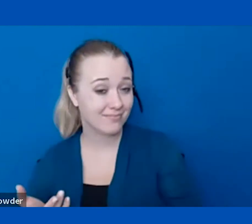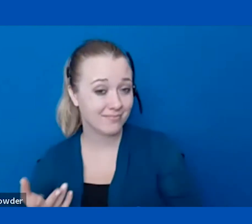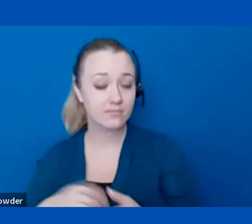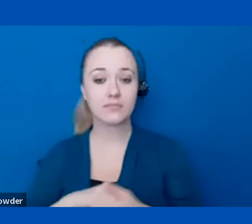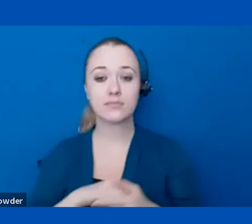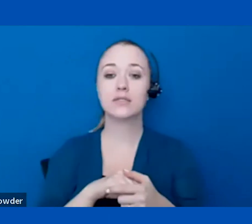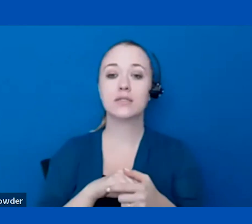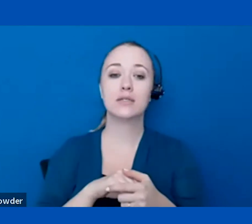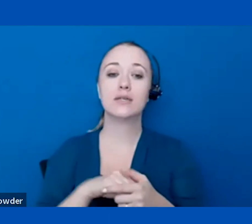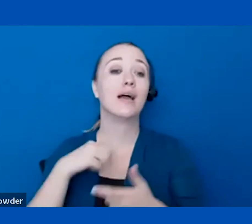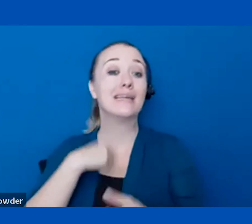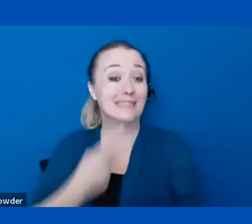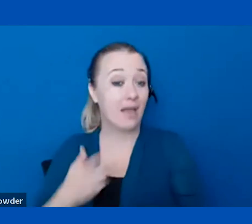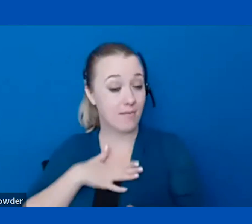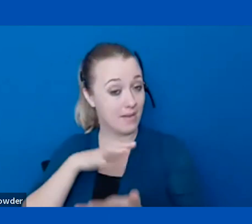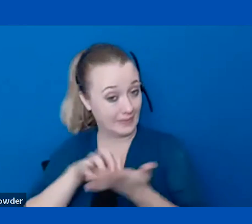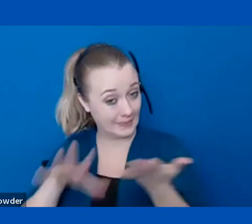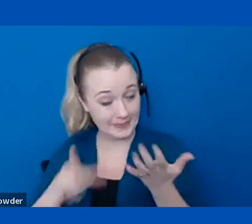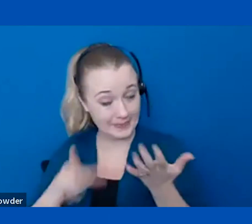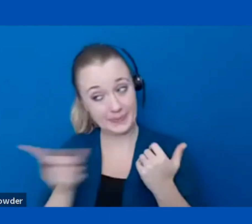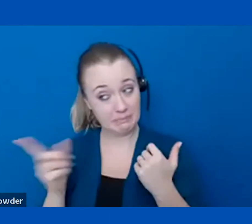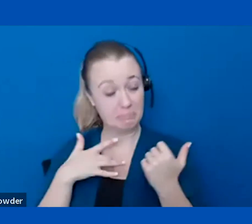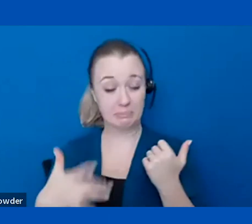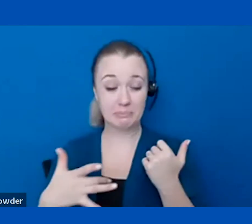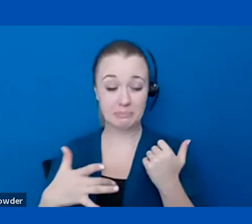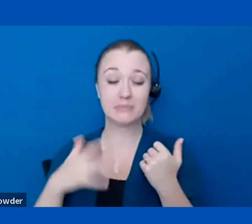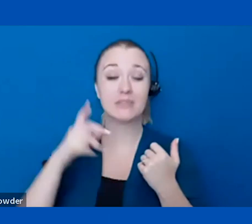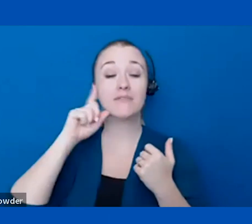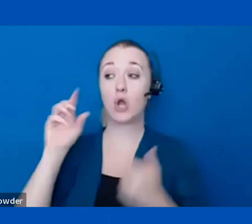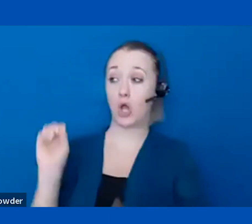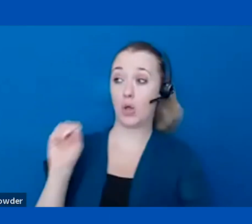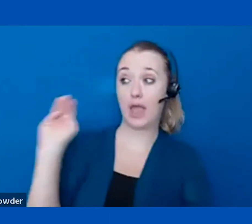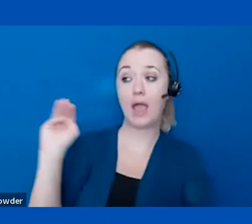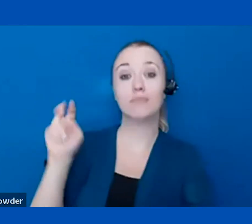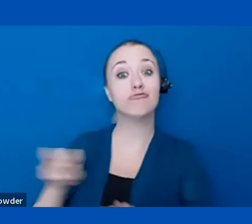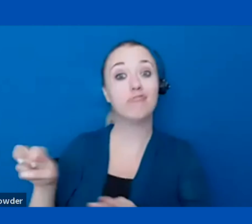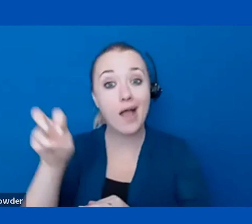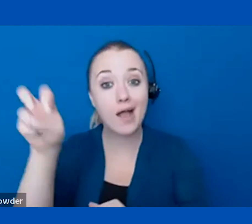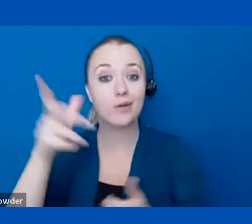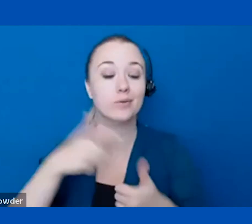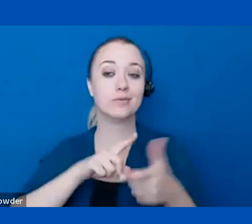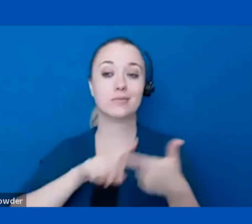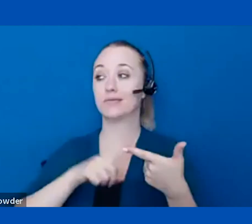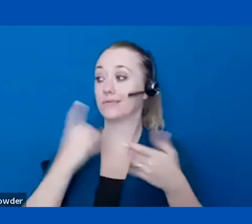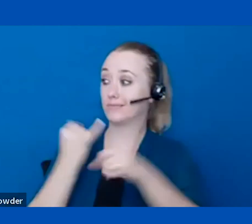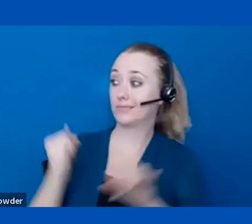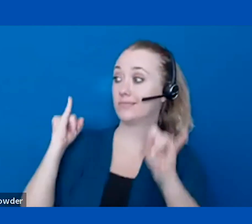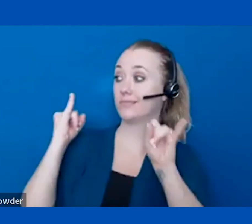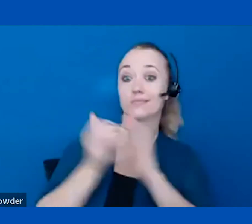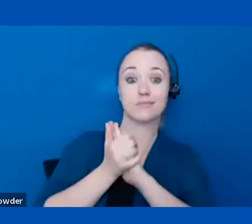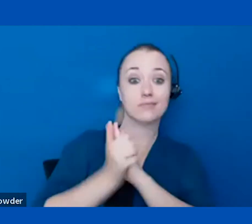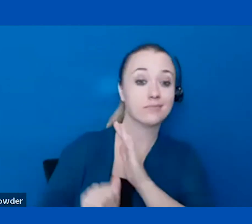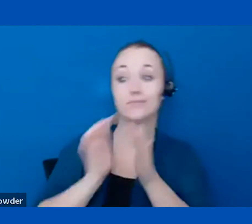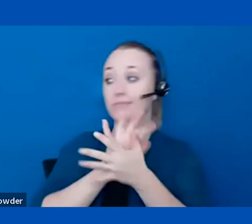my students is that in terms of O&M routes and like having them do different things independently and everything like